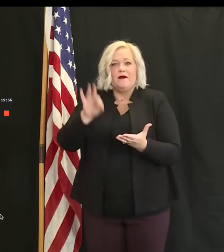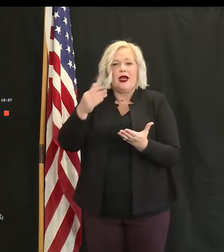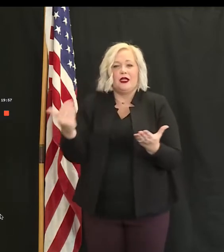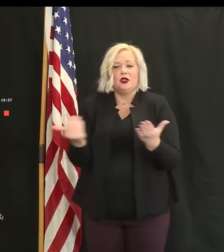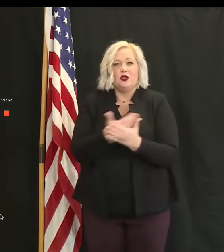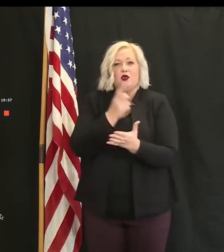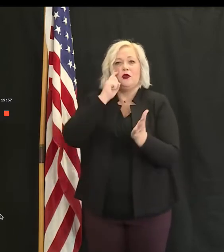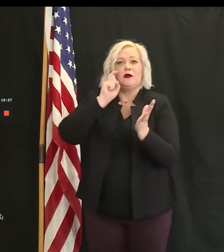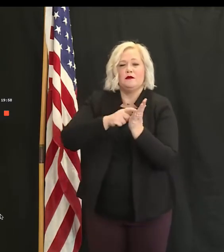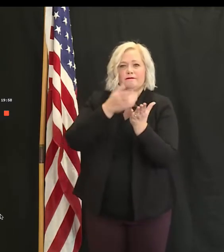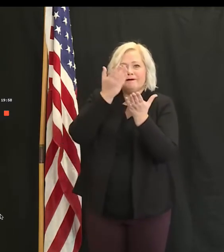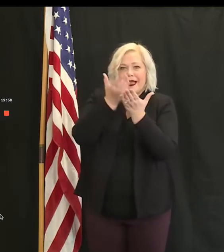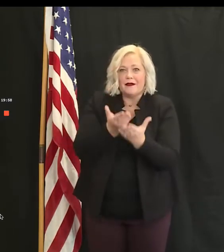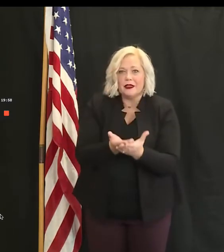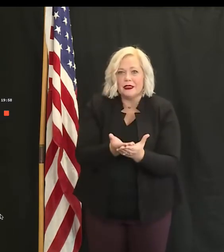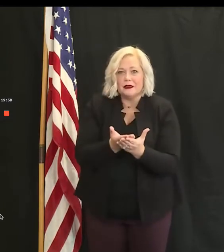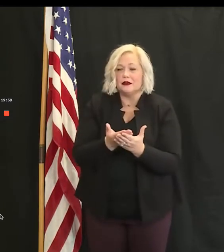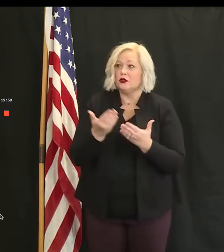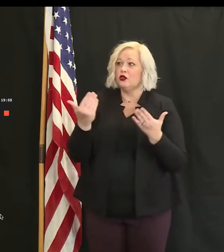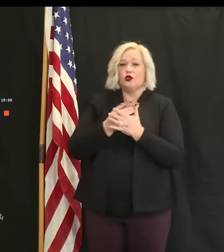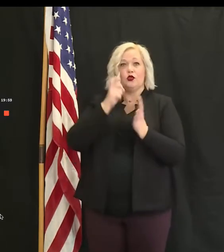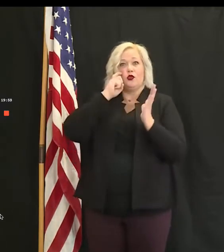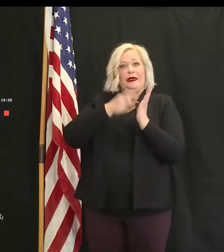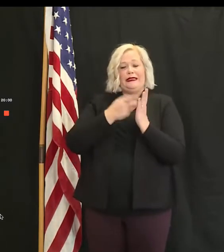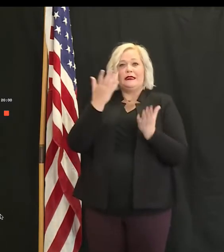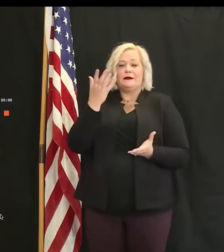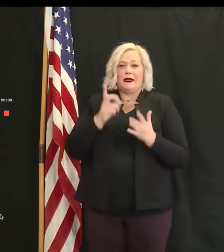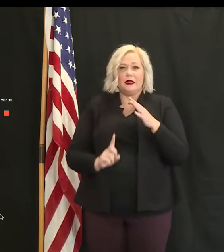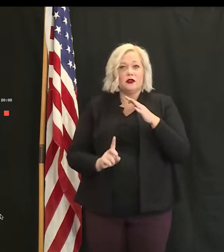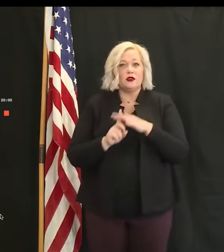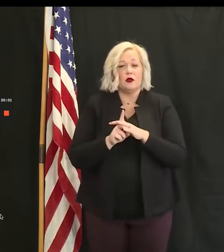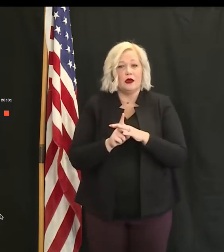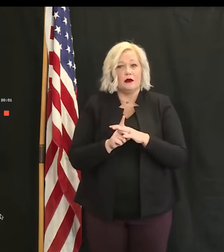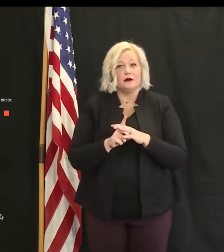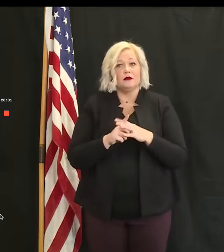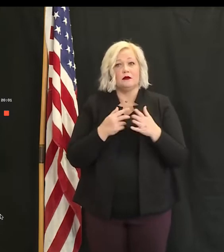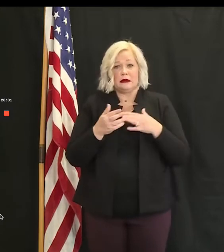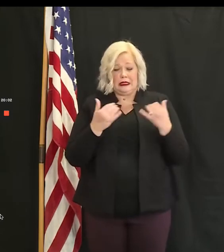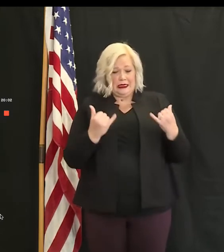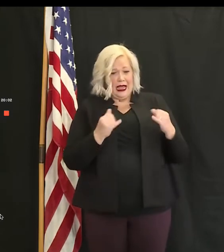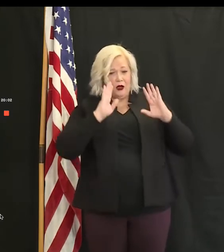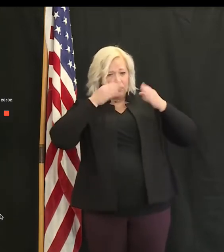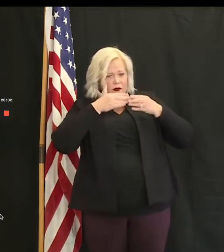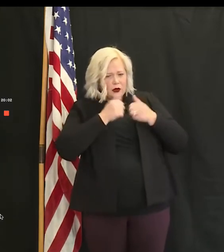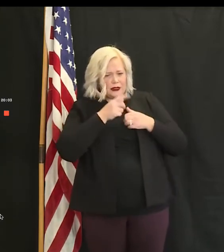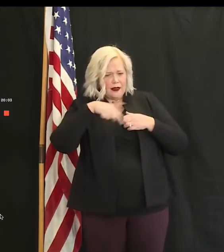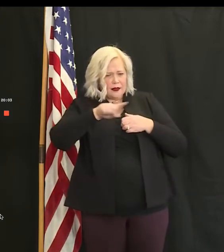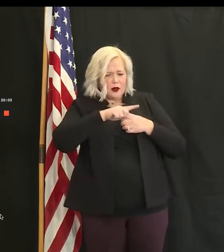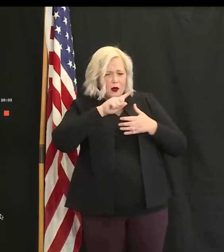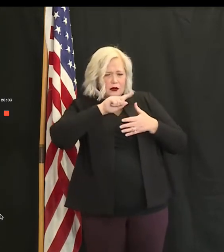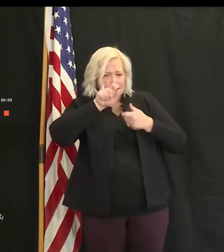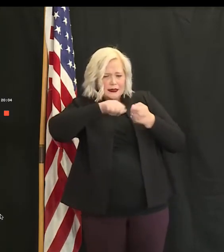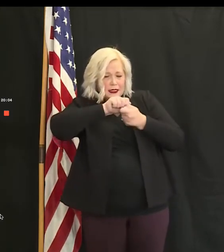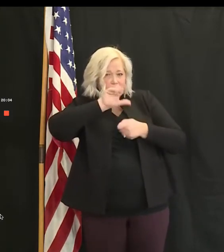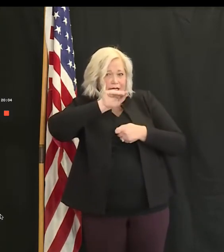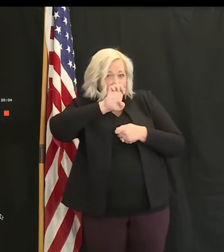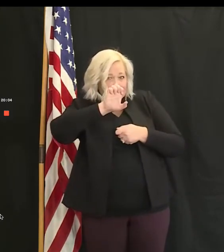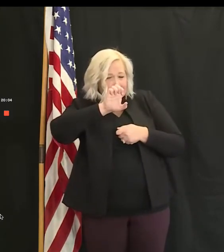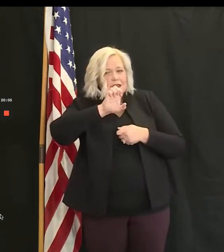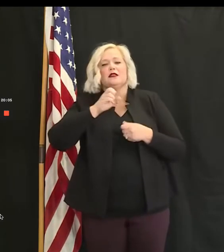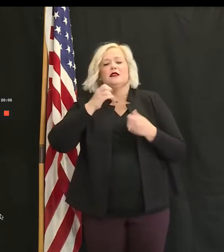new witnesses may come forward. So while our focus now is on prosecuting these cases, we won't